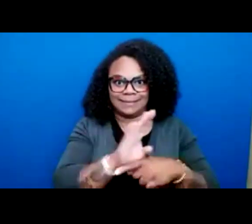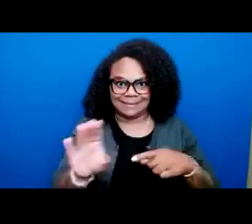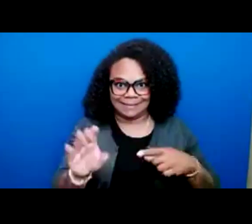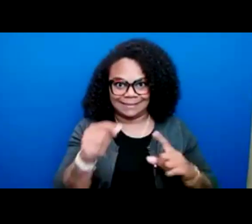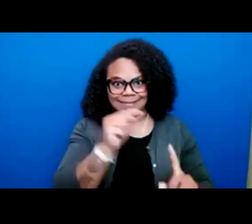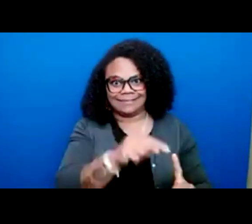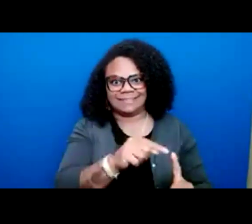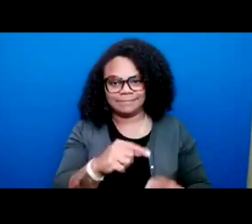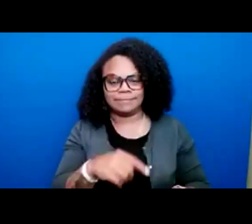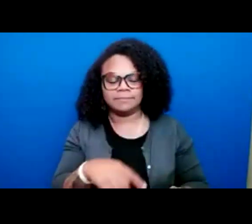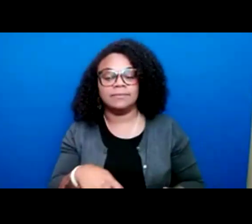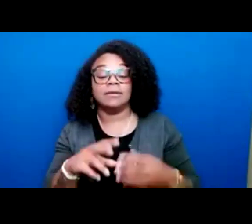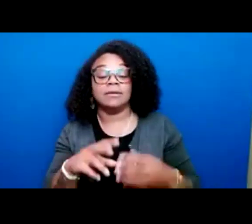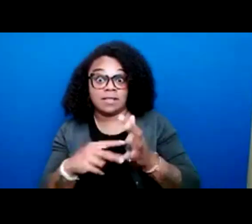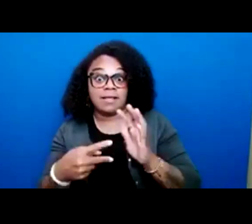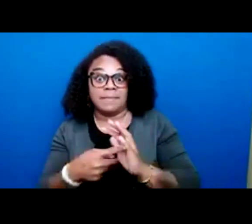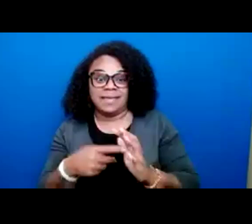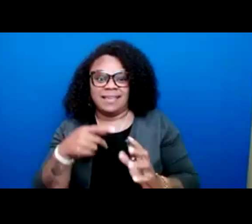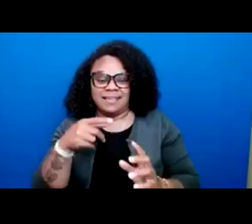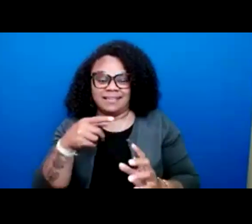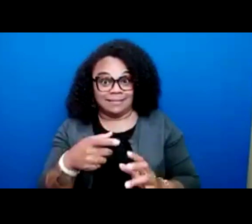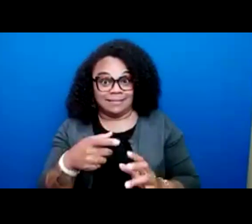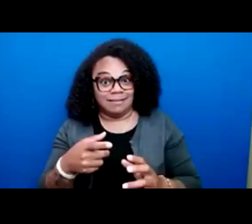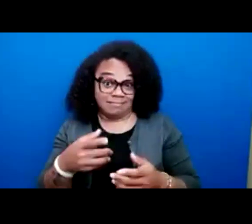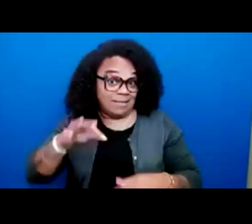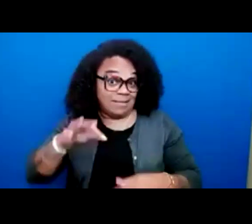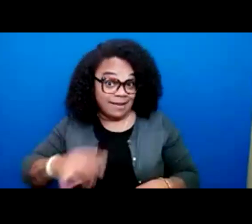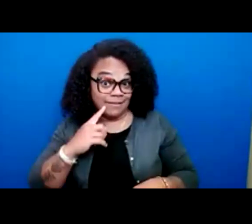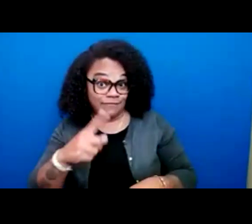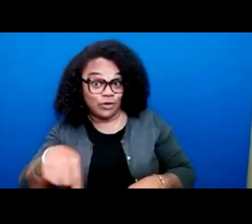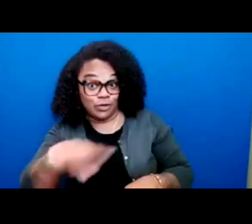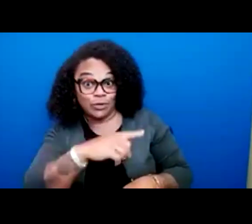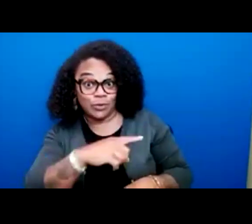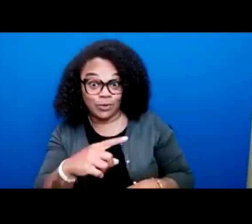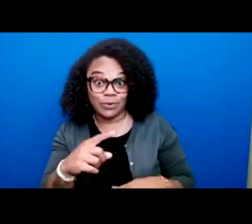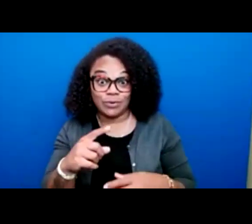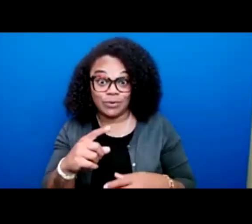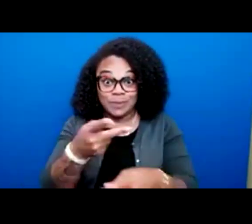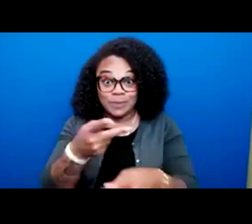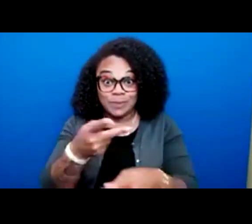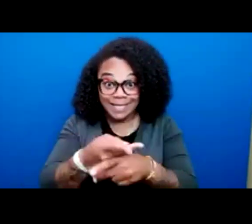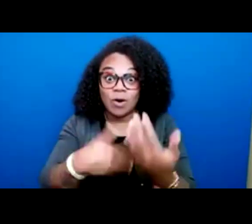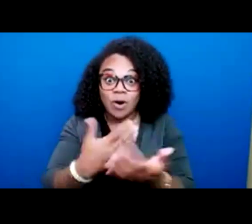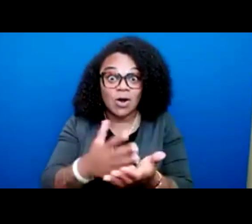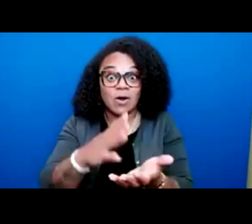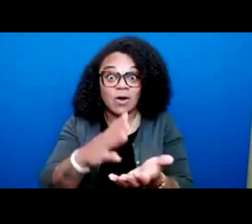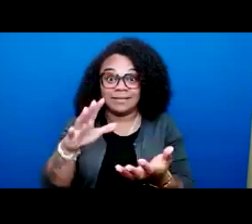it gets into the, like, me incentivizing you to keep all these receipts or get into